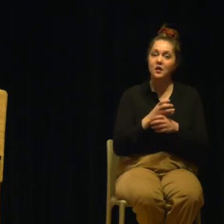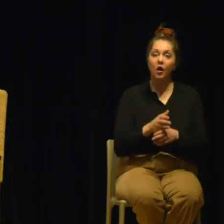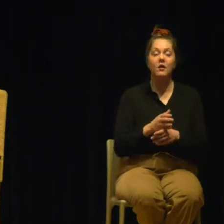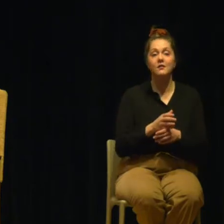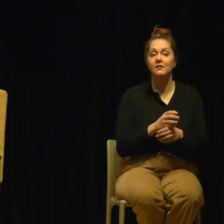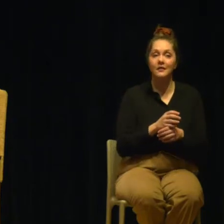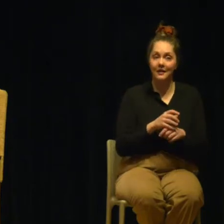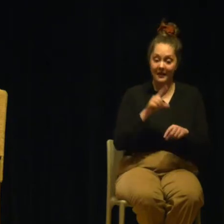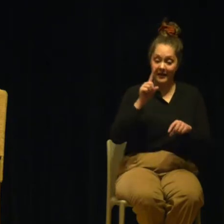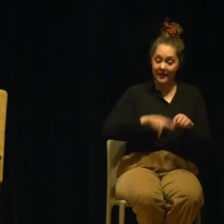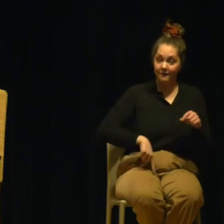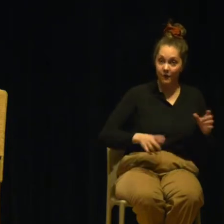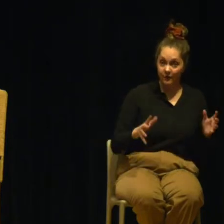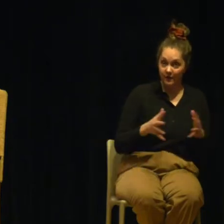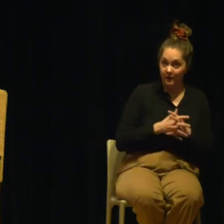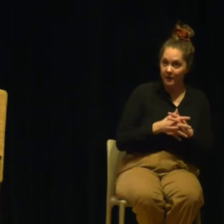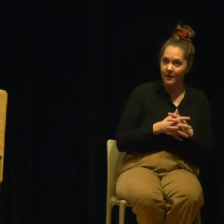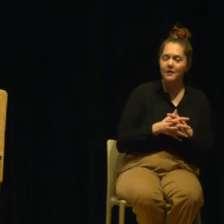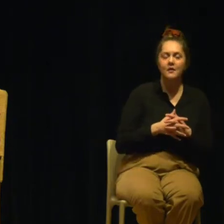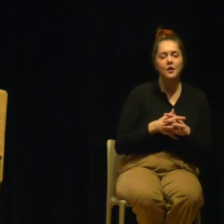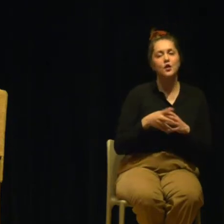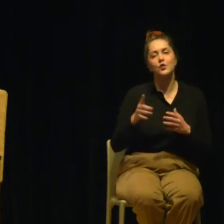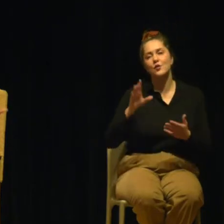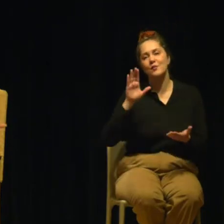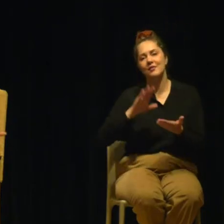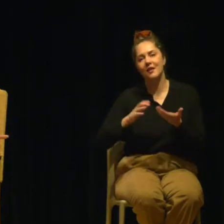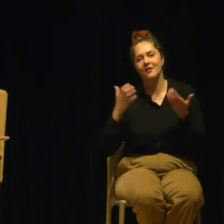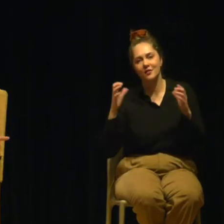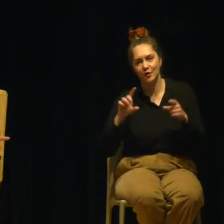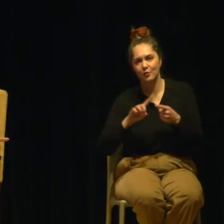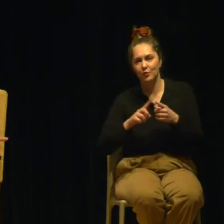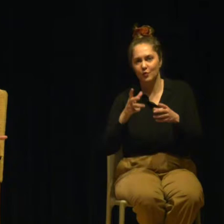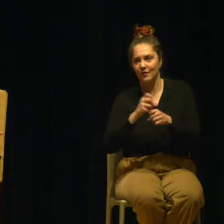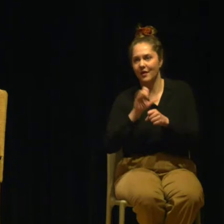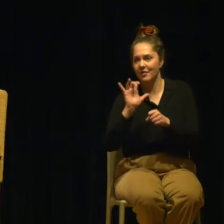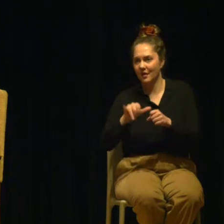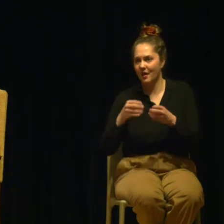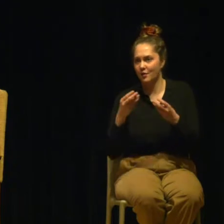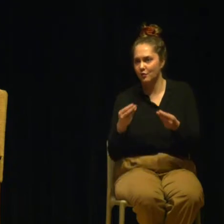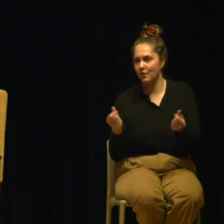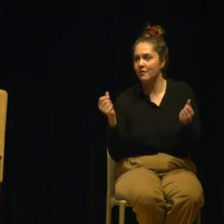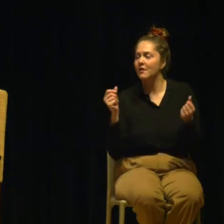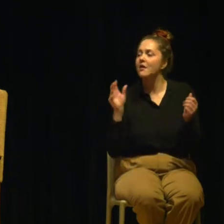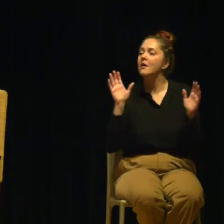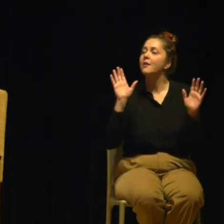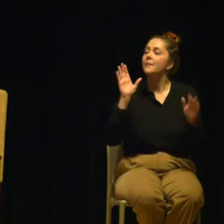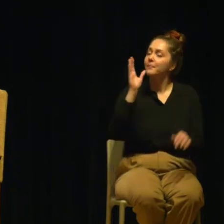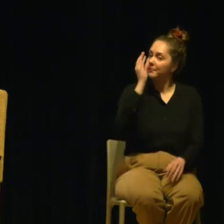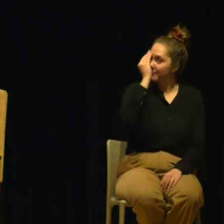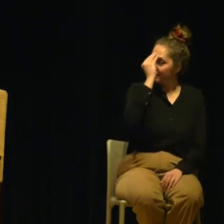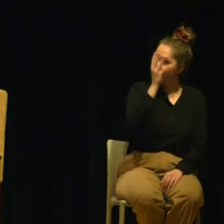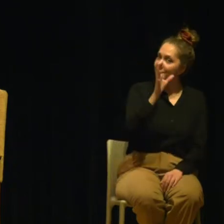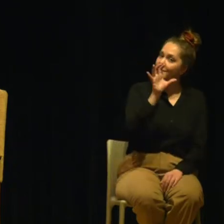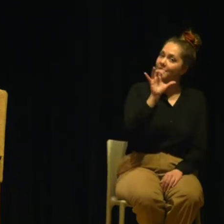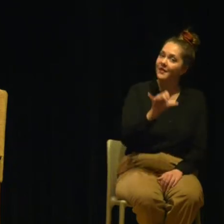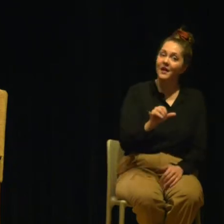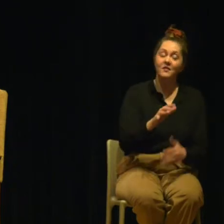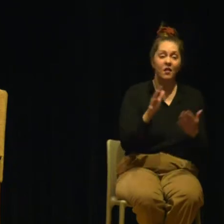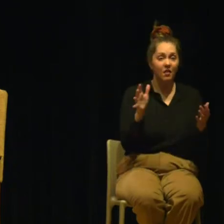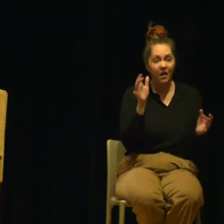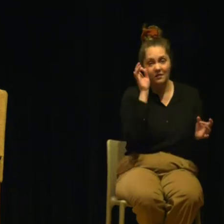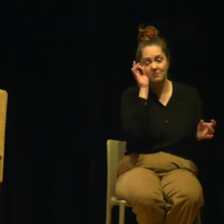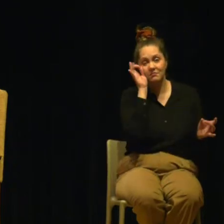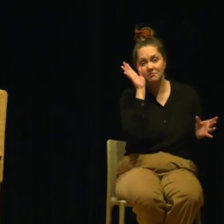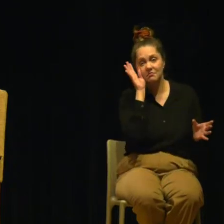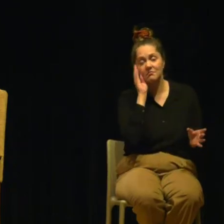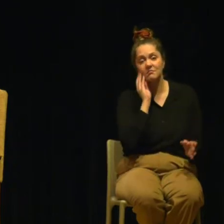infertility, you are less likely to get that addressed. And let me say, and that's a lot of misery. That's